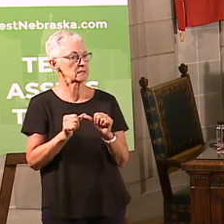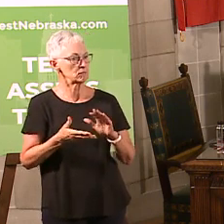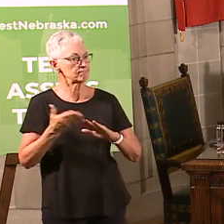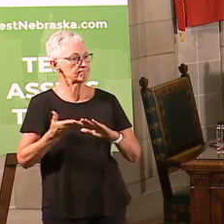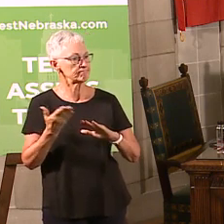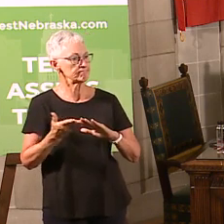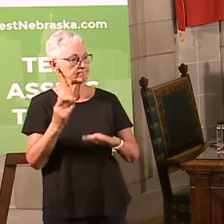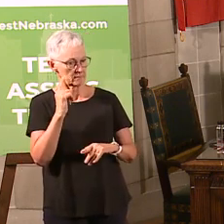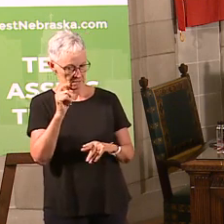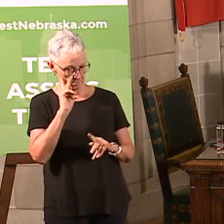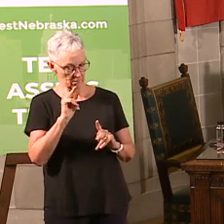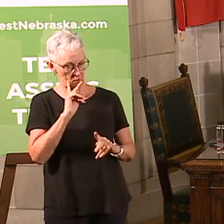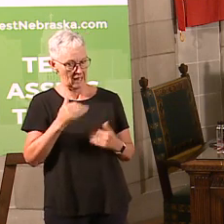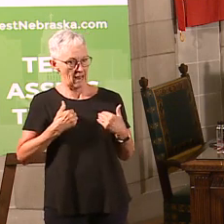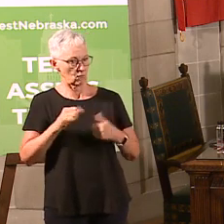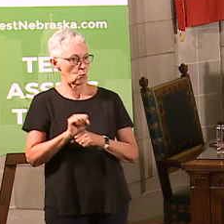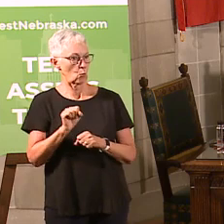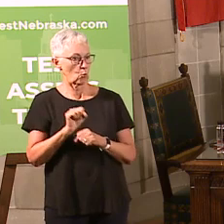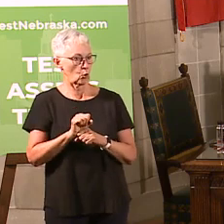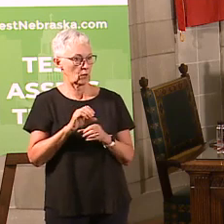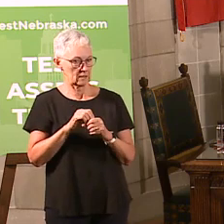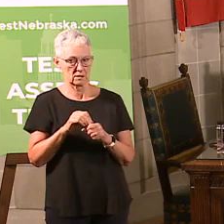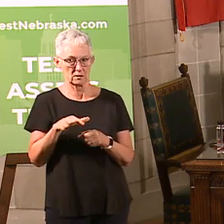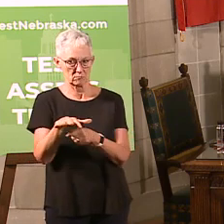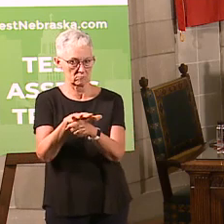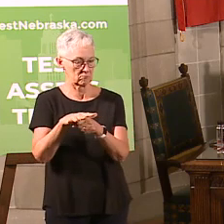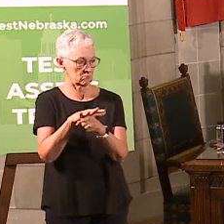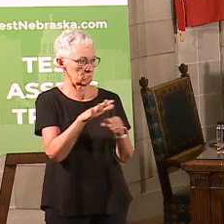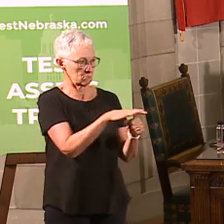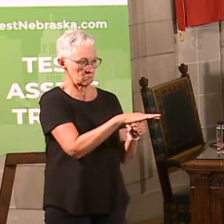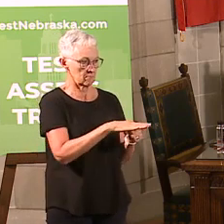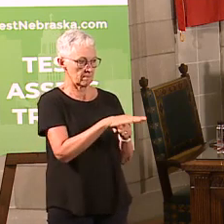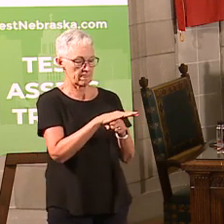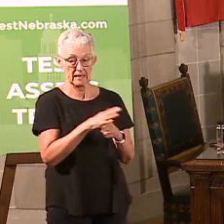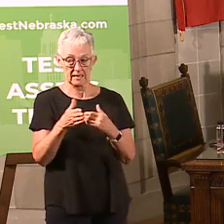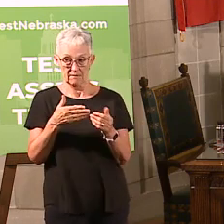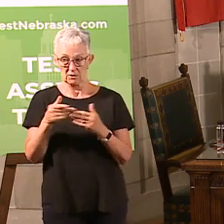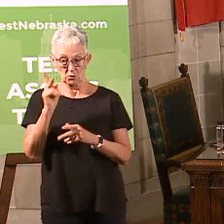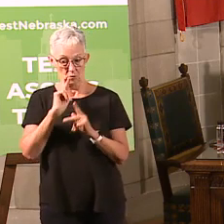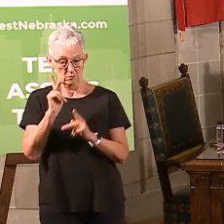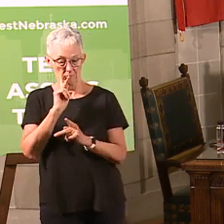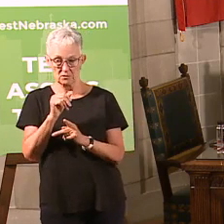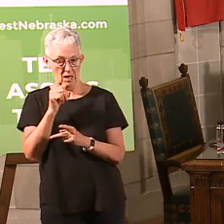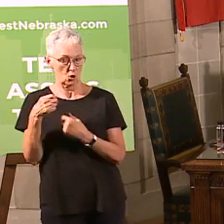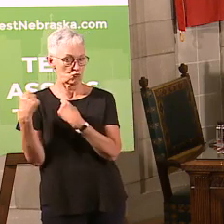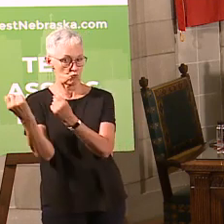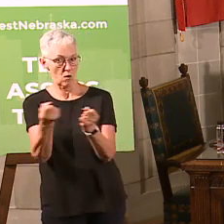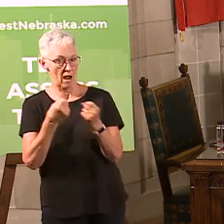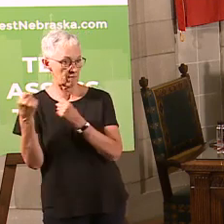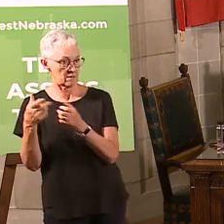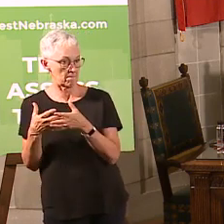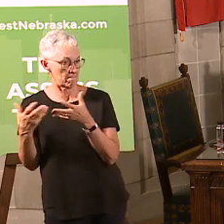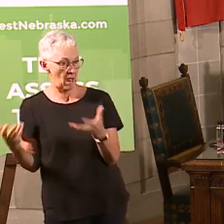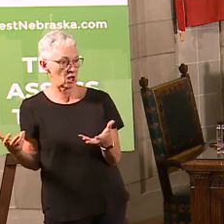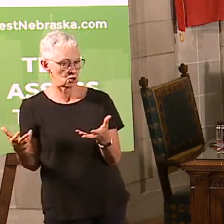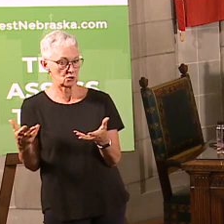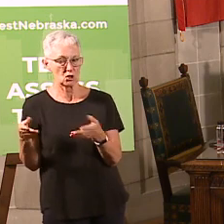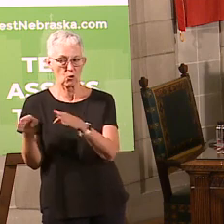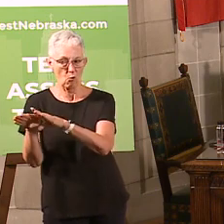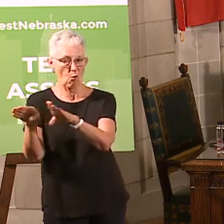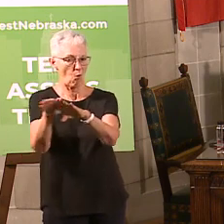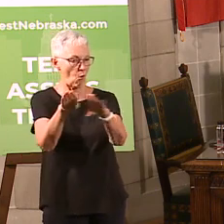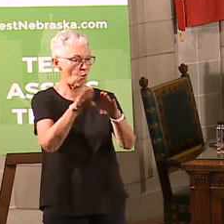doing. So we're just very fortunate. Even as people were not driving at our company, we were able to keep our York plant open because of this program, and